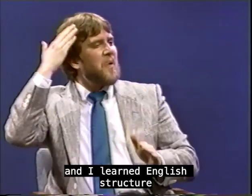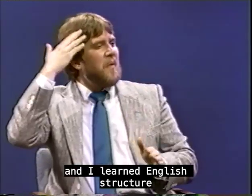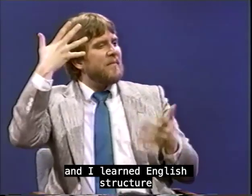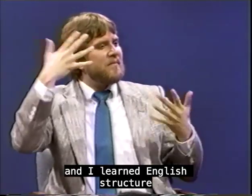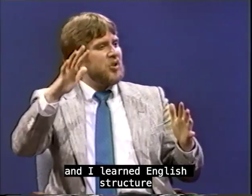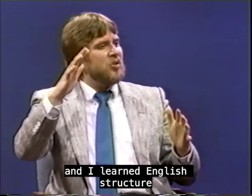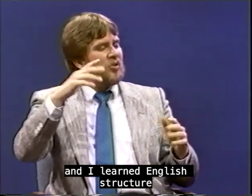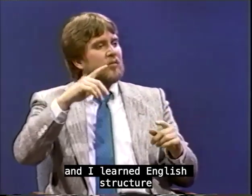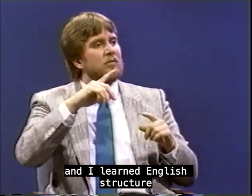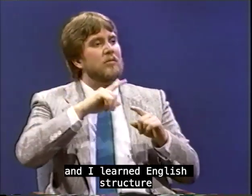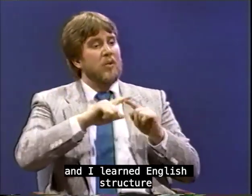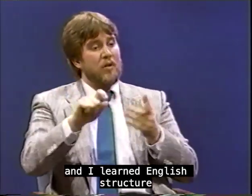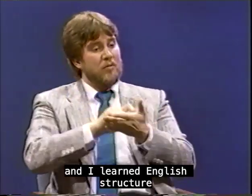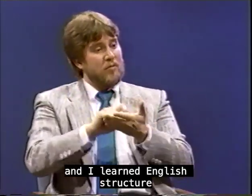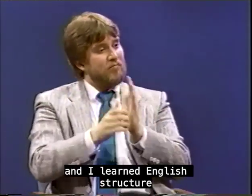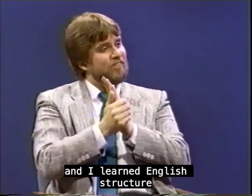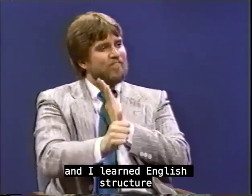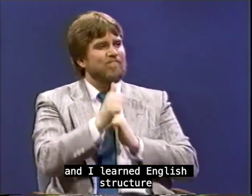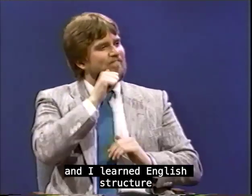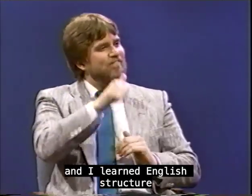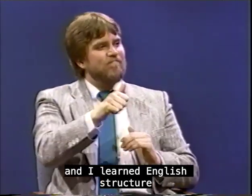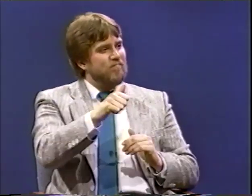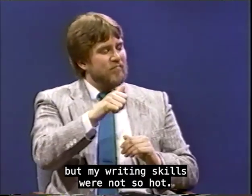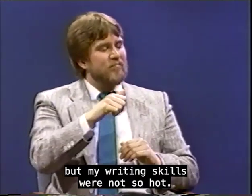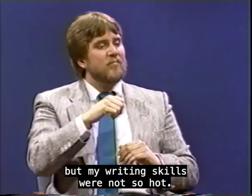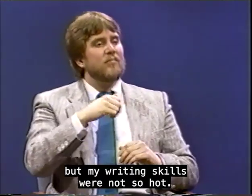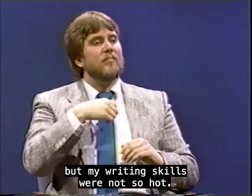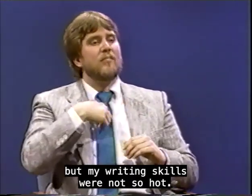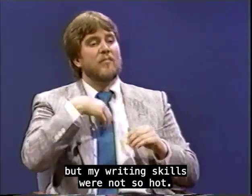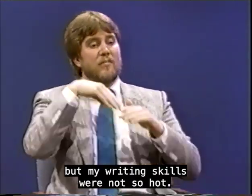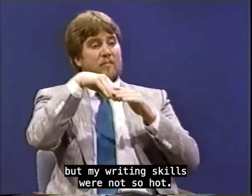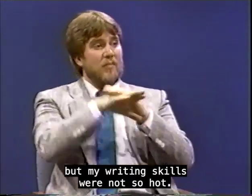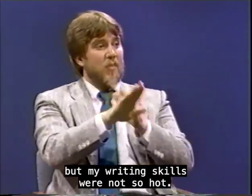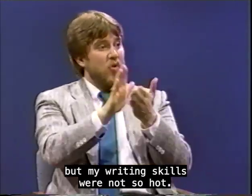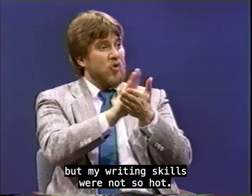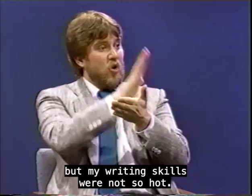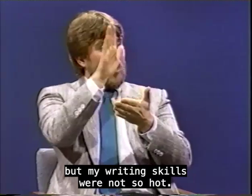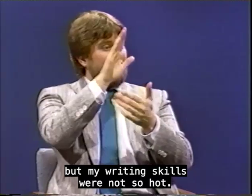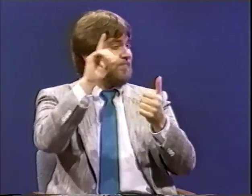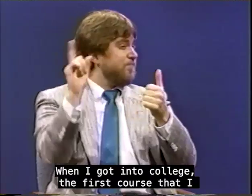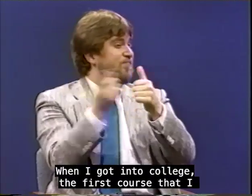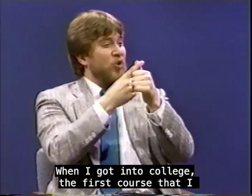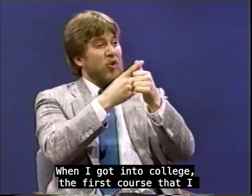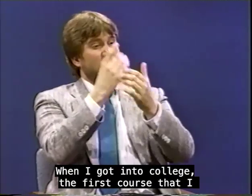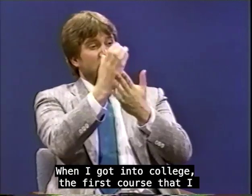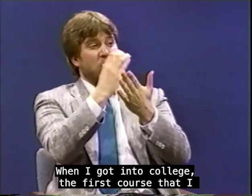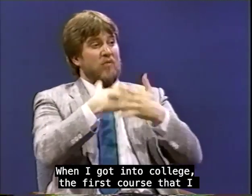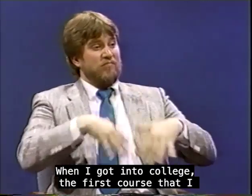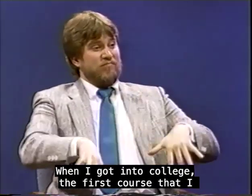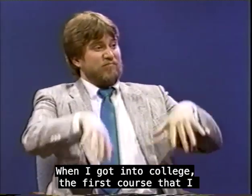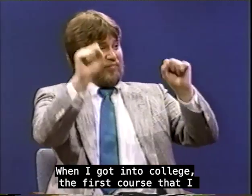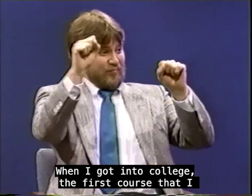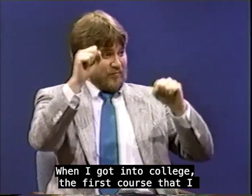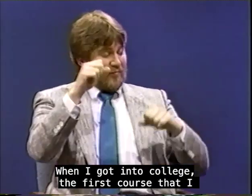English structure, and I knew about that stuff, but my writing skills were not so hot. When I got into college, the first course that I